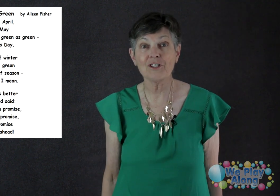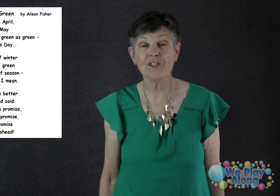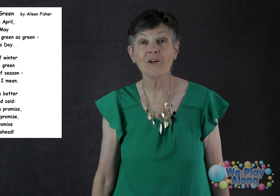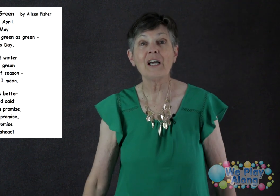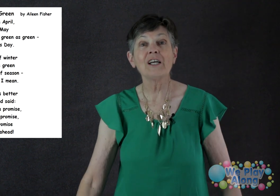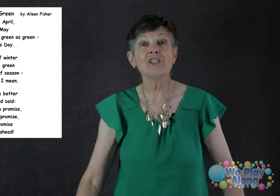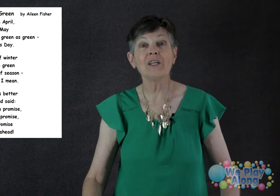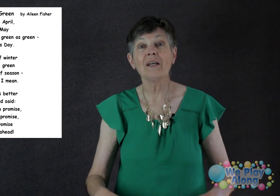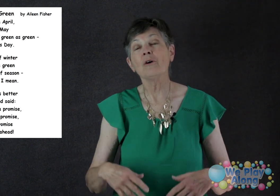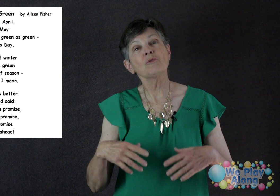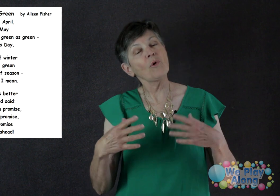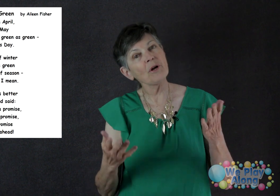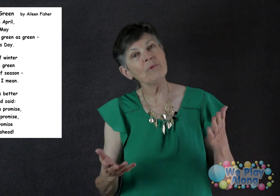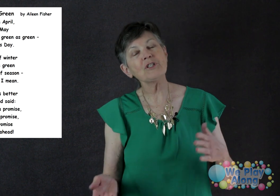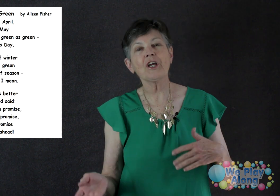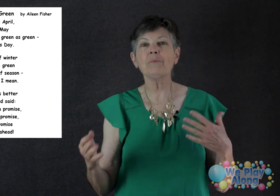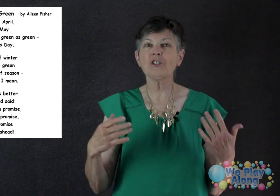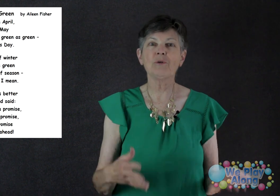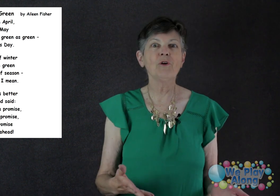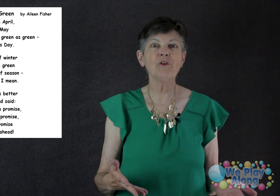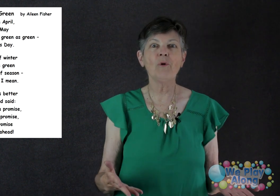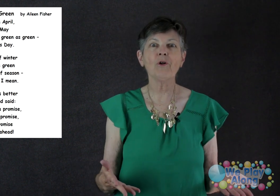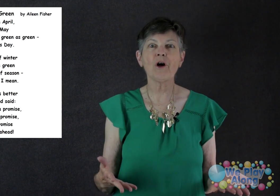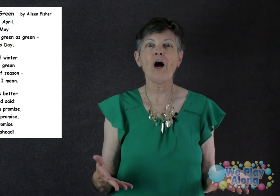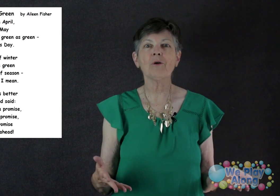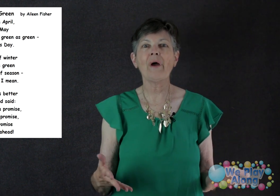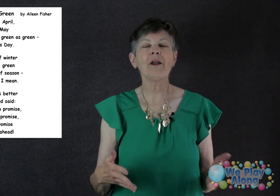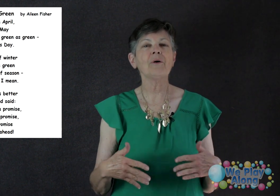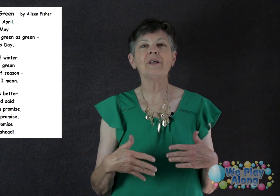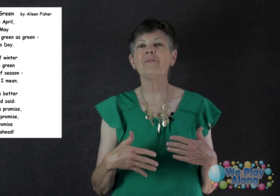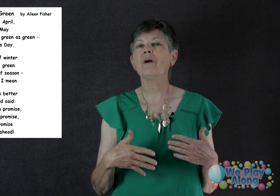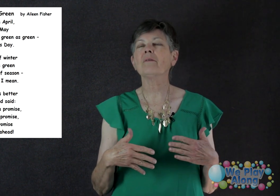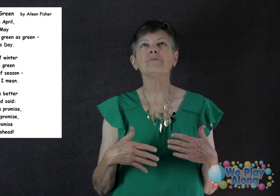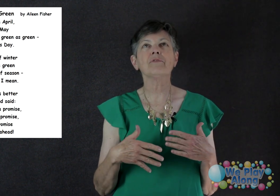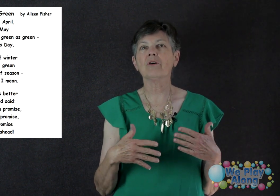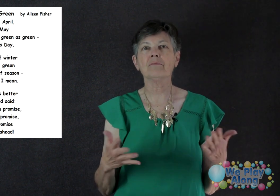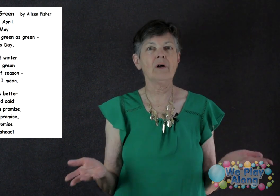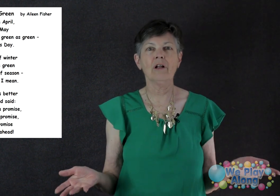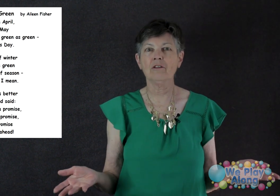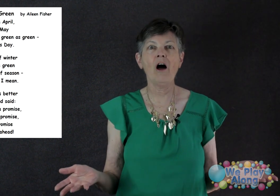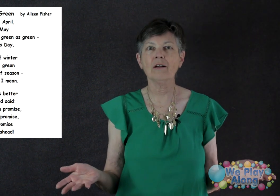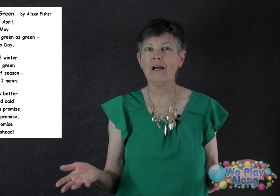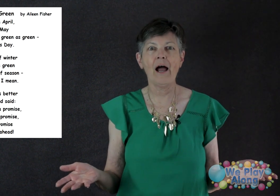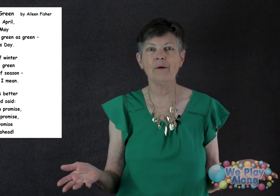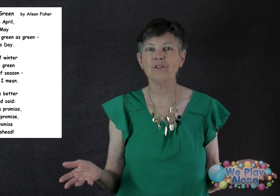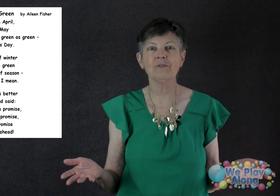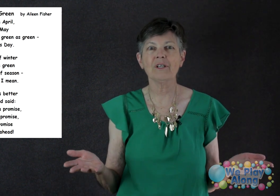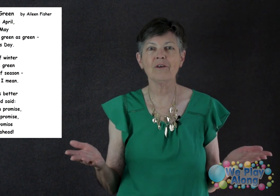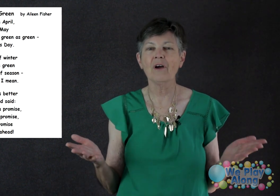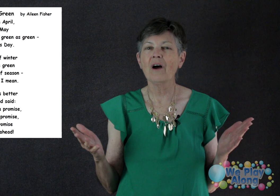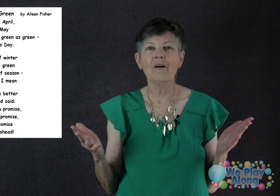Fisher. She was born in Michigan, but she moved to Boulder, Colorado and lived there for a long time. She was there